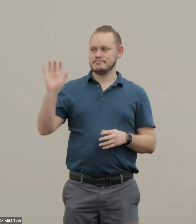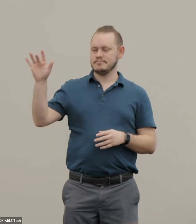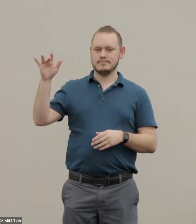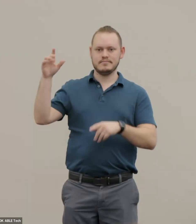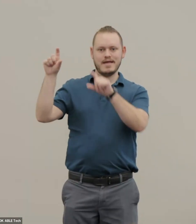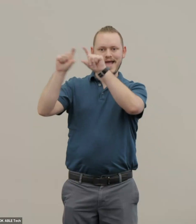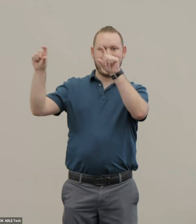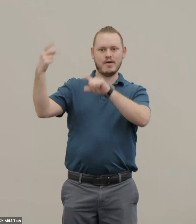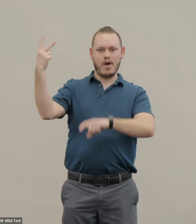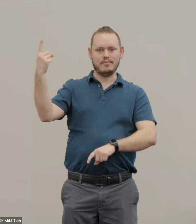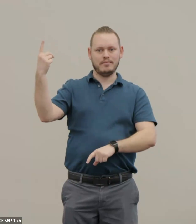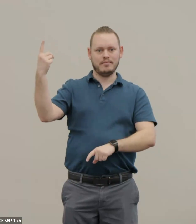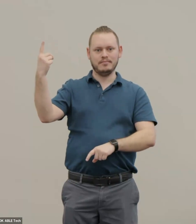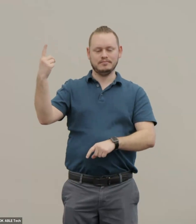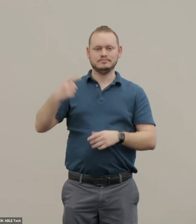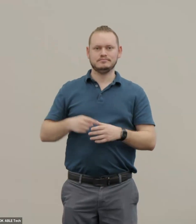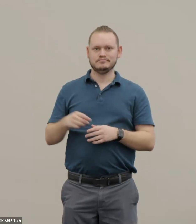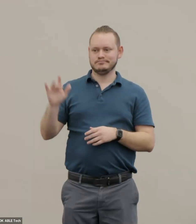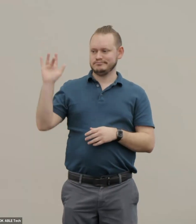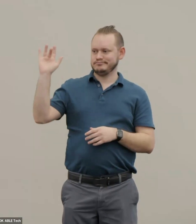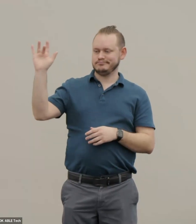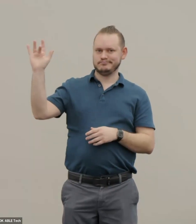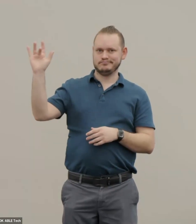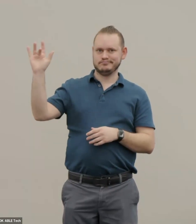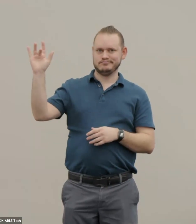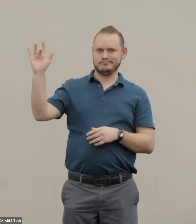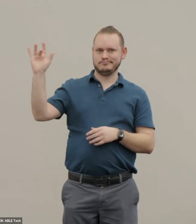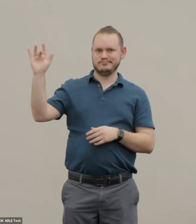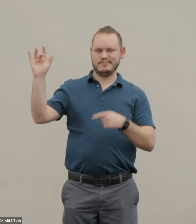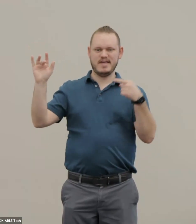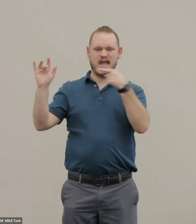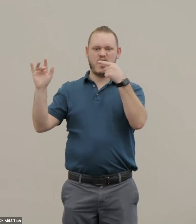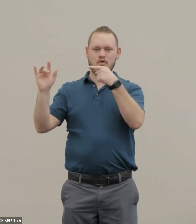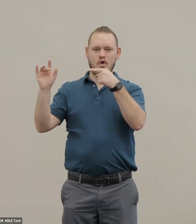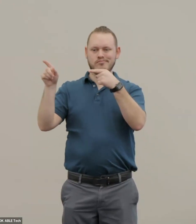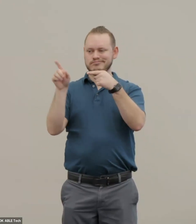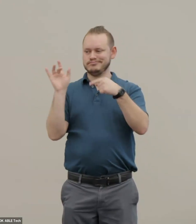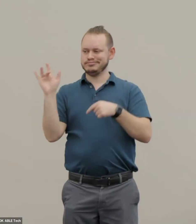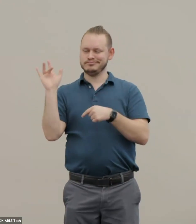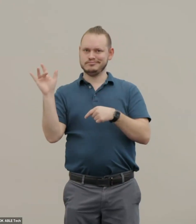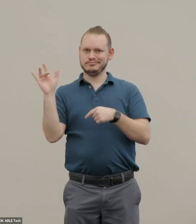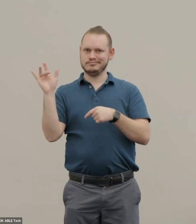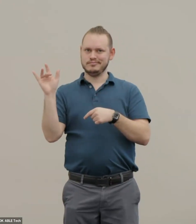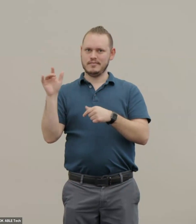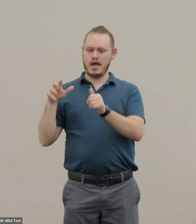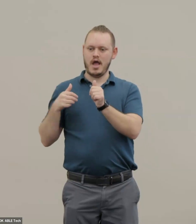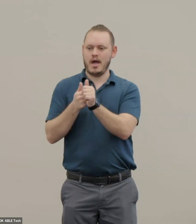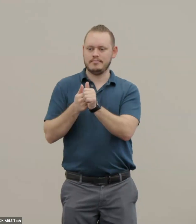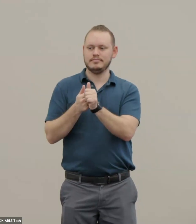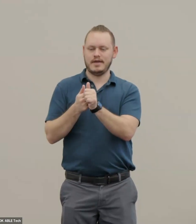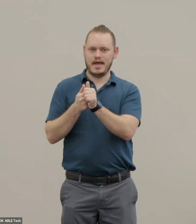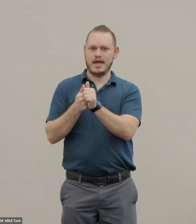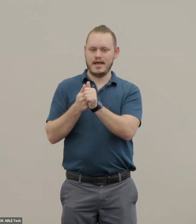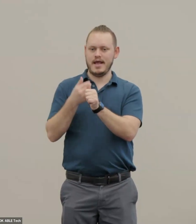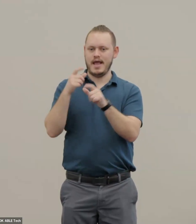heading 1. And I'm going to click on this arrow to the right, and I'm going to choose Update Heading 1